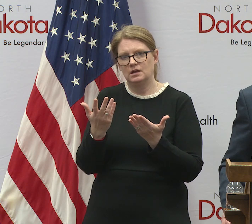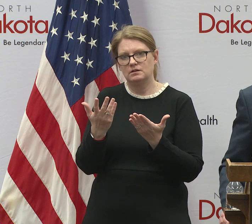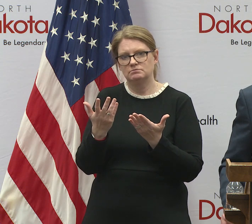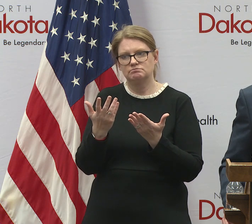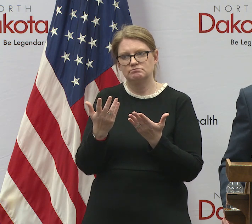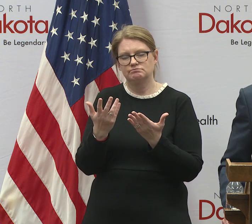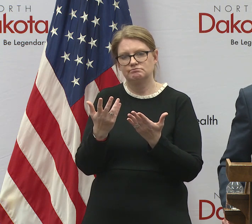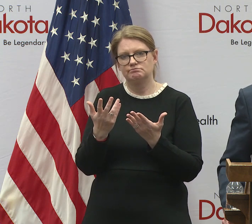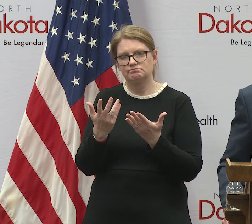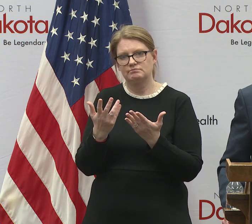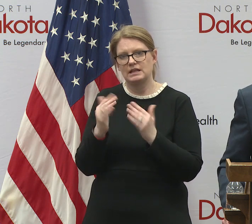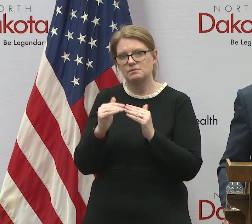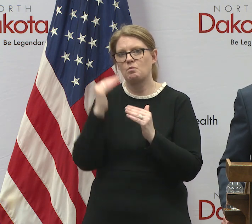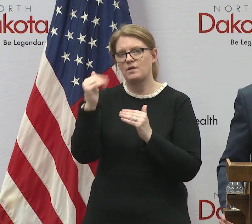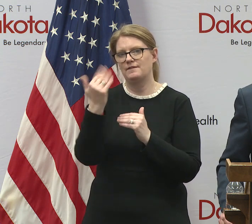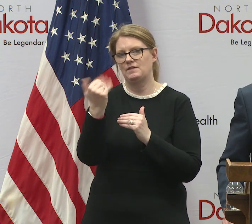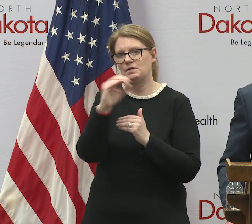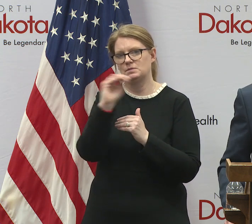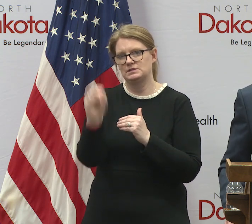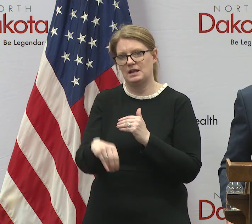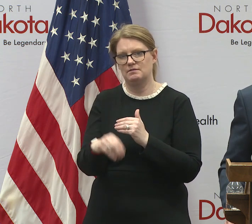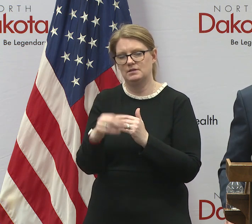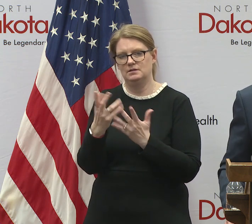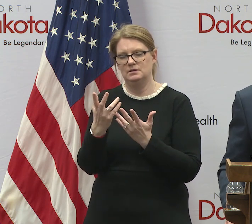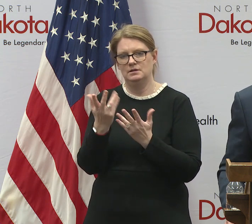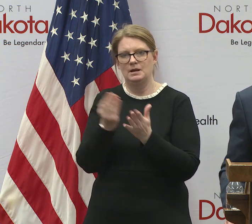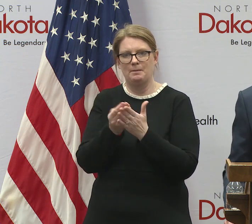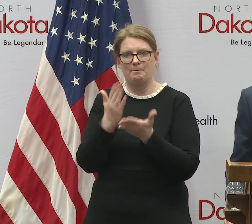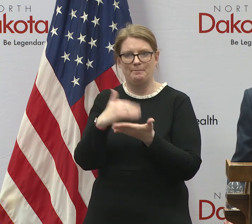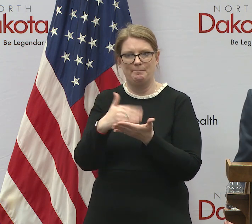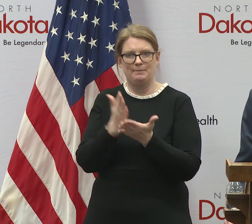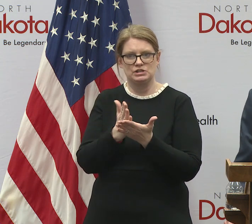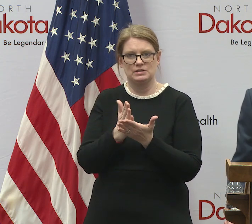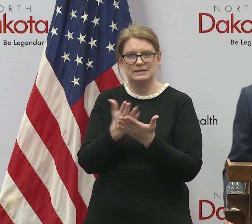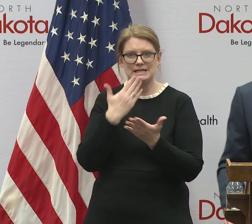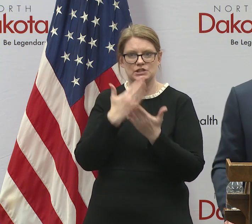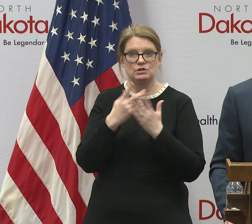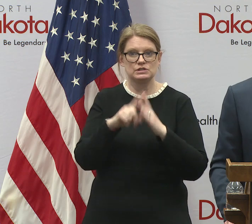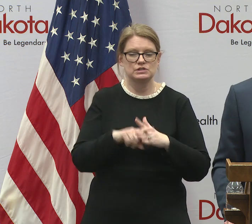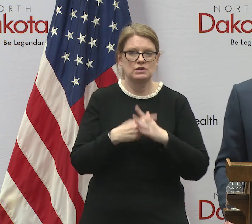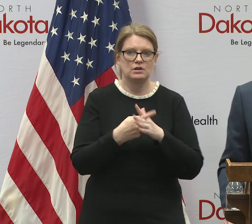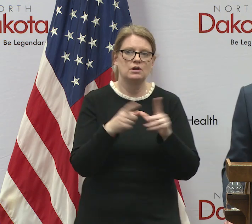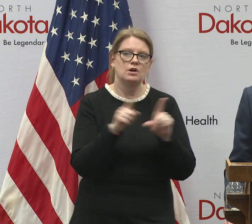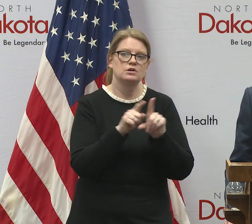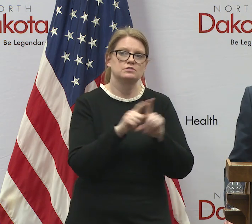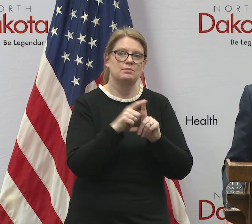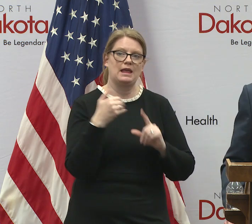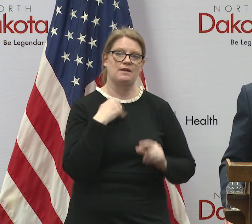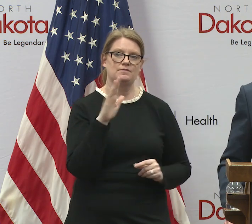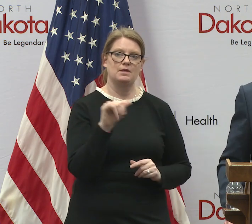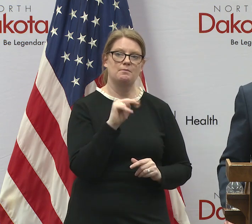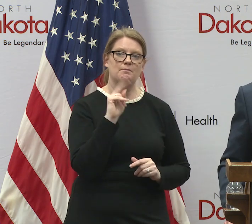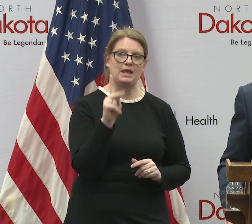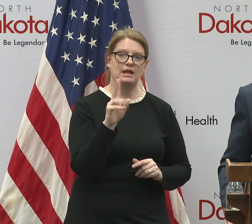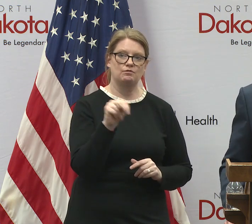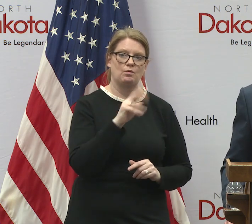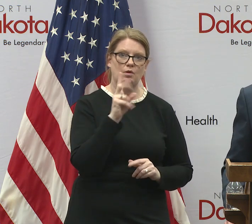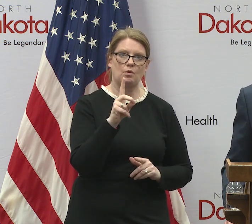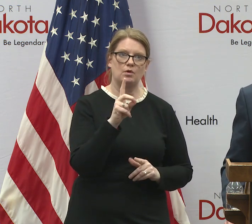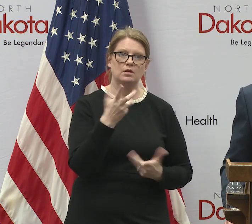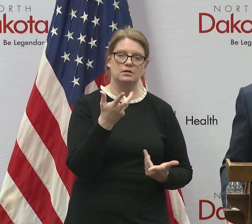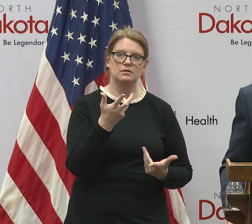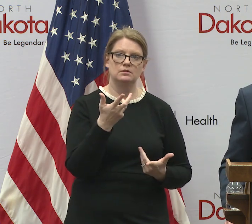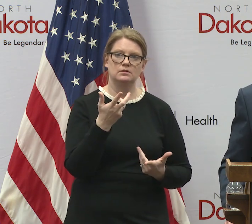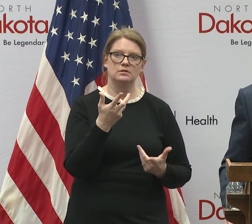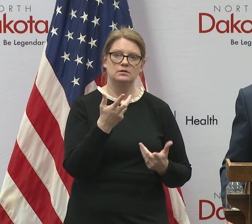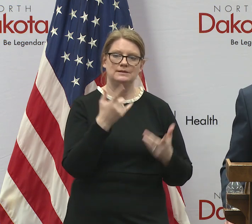more than 15% of the budget. Now, that's a good starting point. In addition to that, we got the Bank of North Dakota, which has the ability to